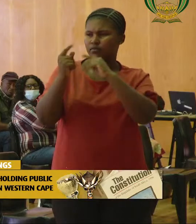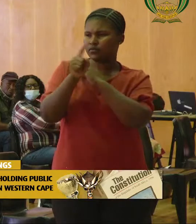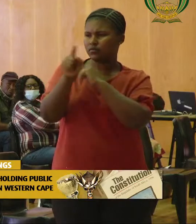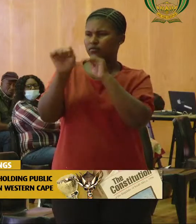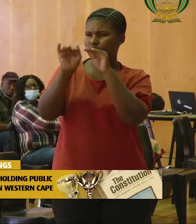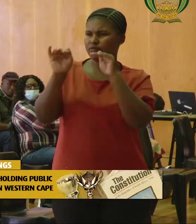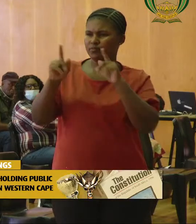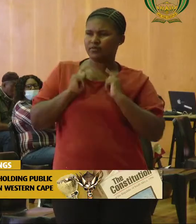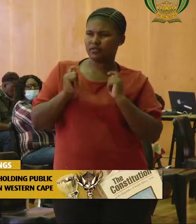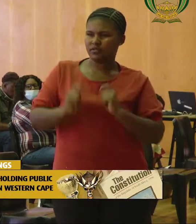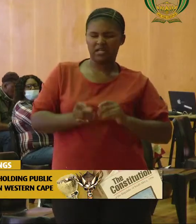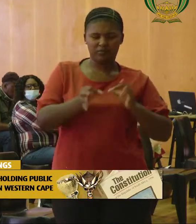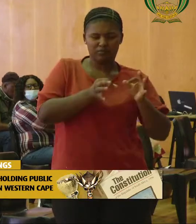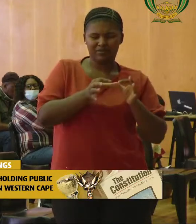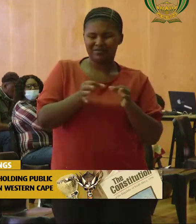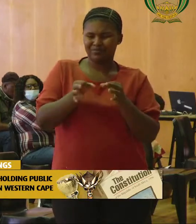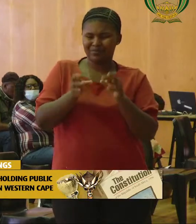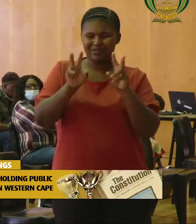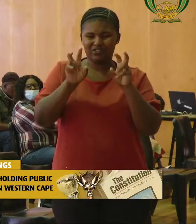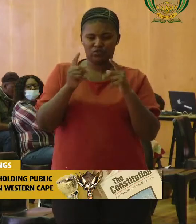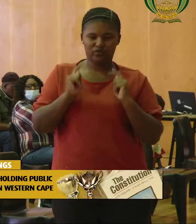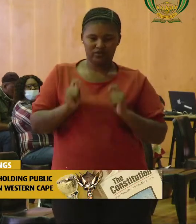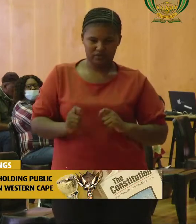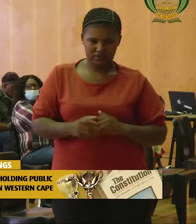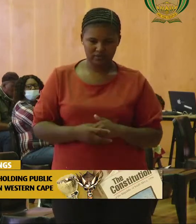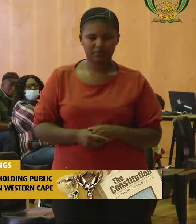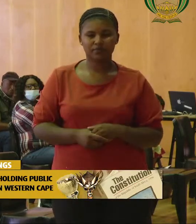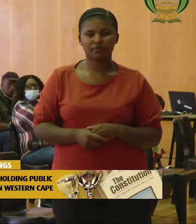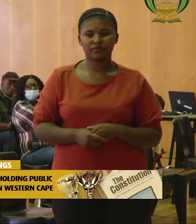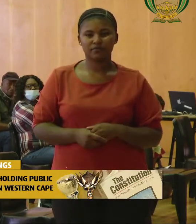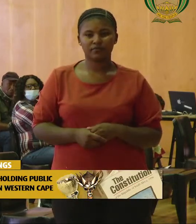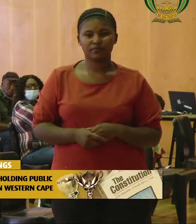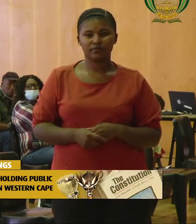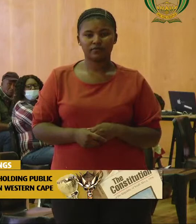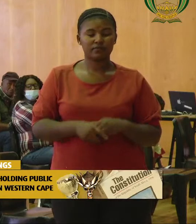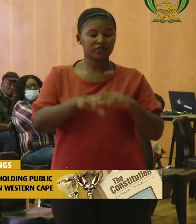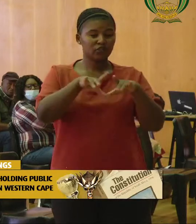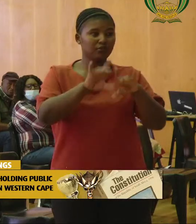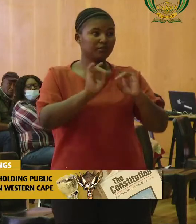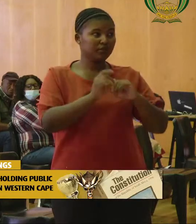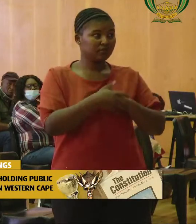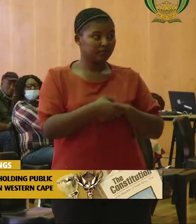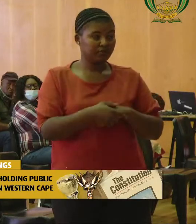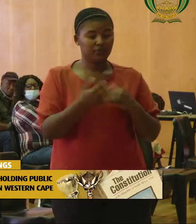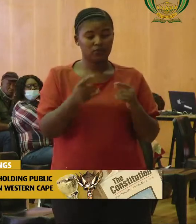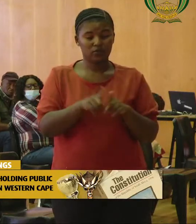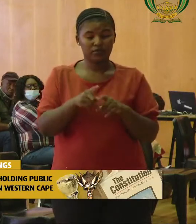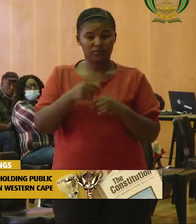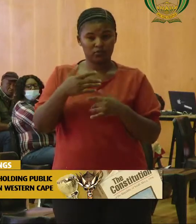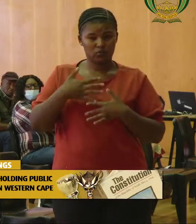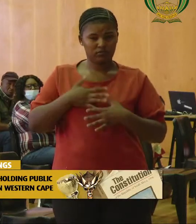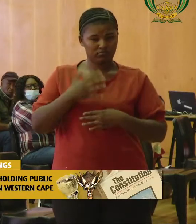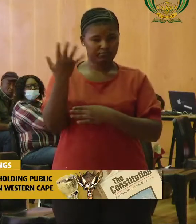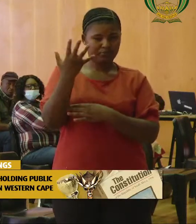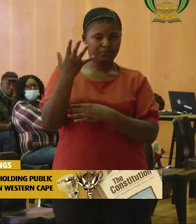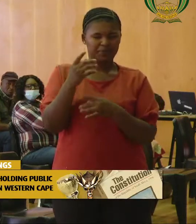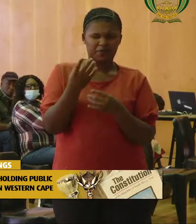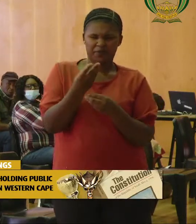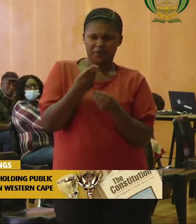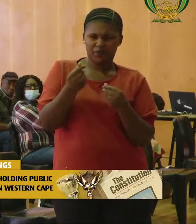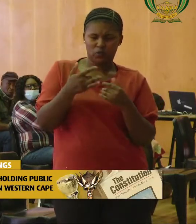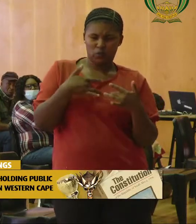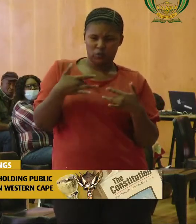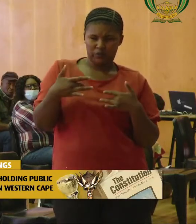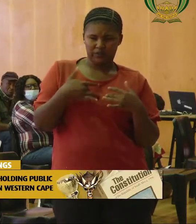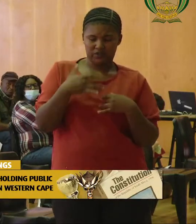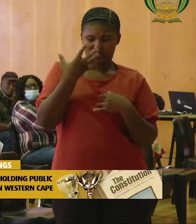are tired of the politics that serves them. Chairperson, I want to raise a couple of concerns that is